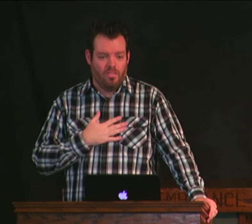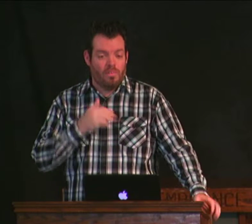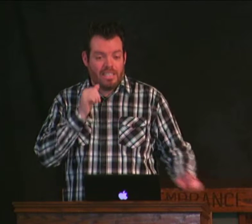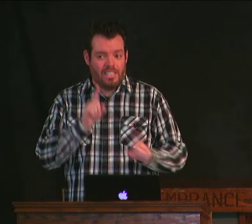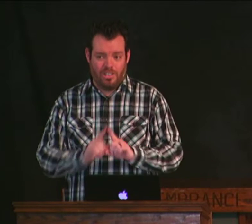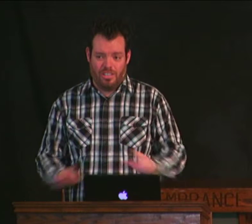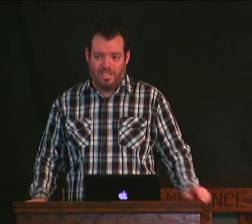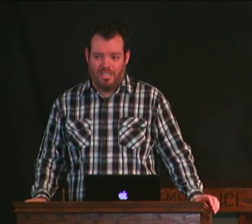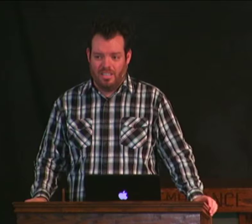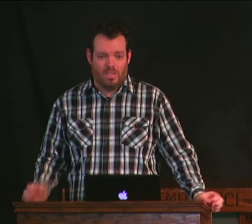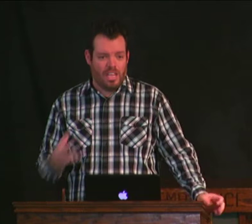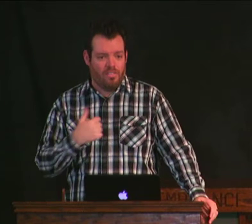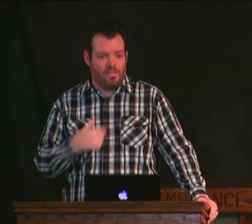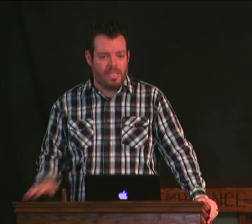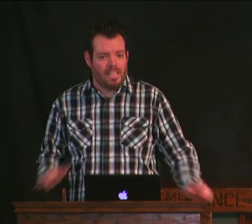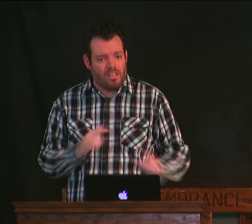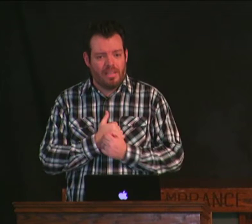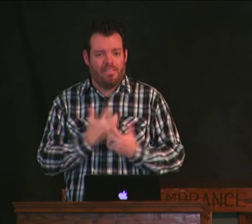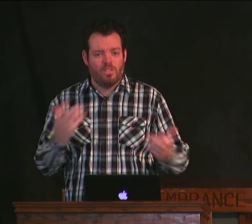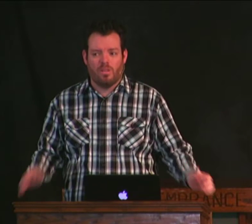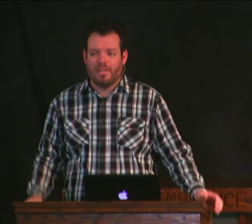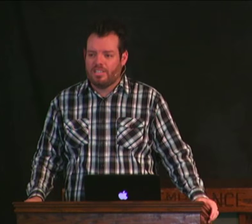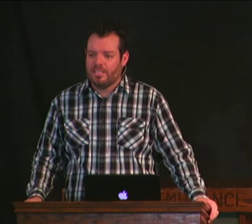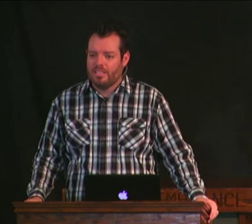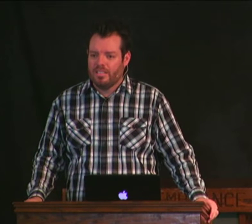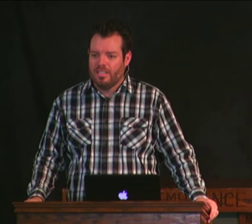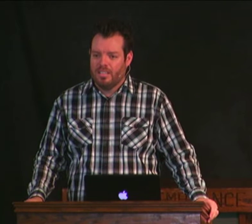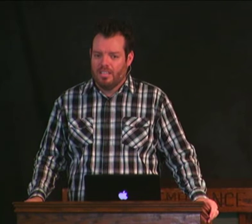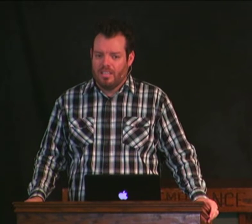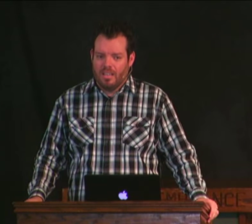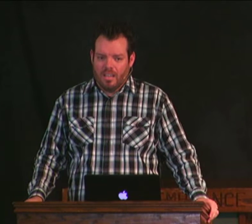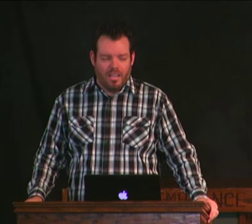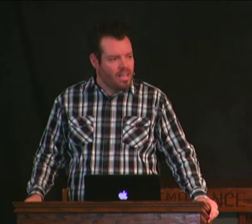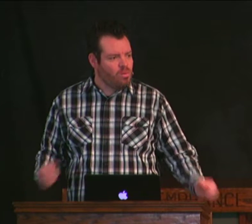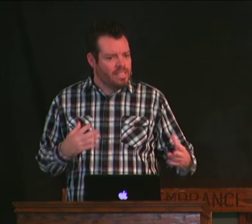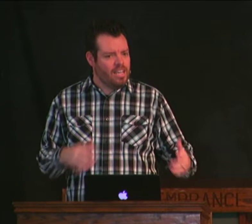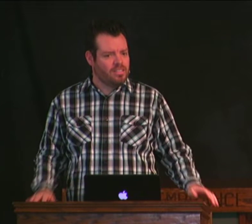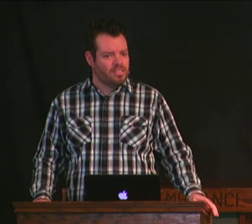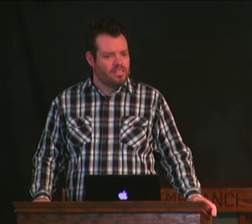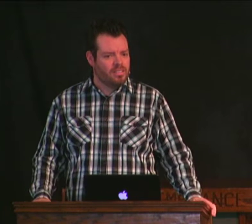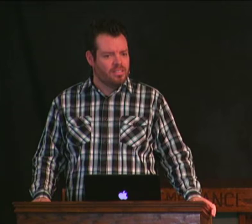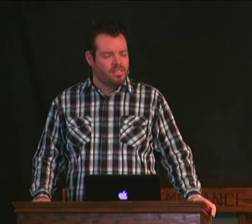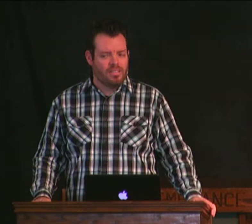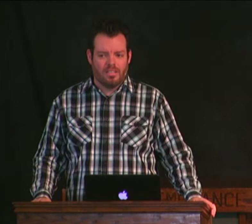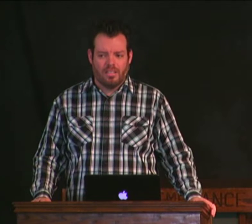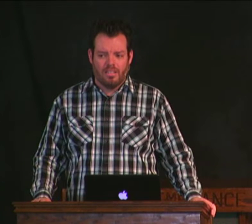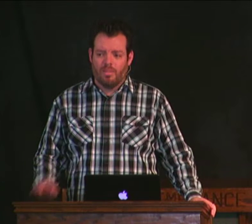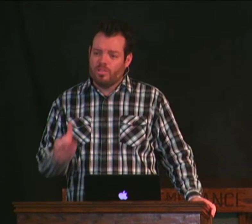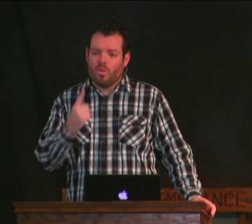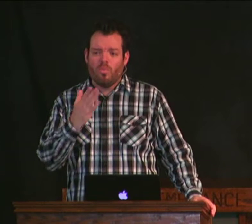for my sister. Scary for me because I loved my nephew so much. I was scared. But there was only one